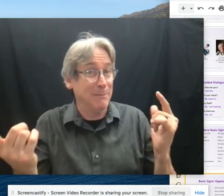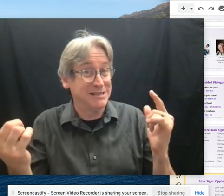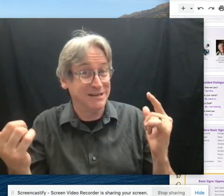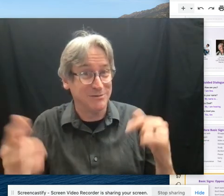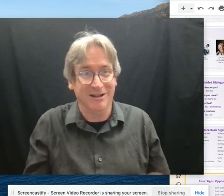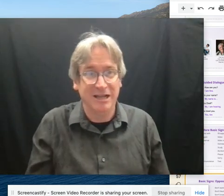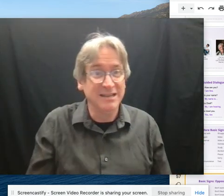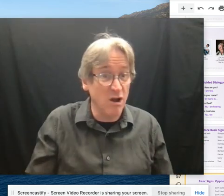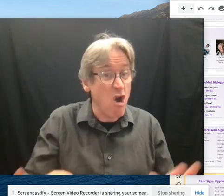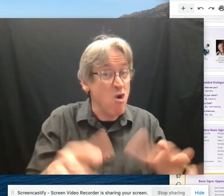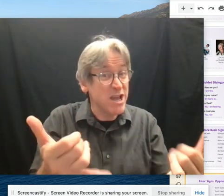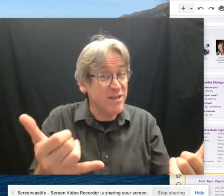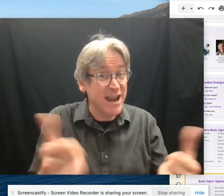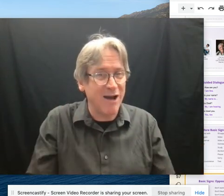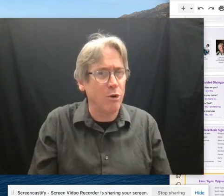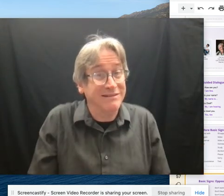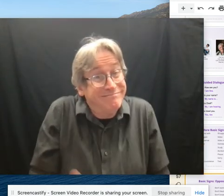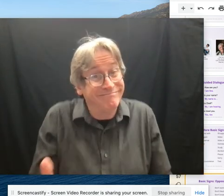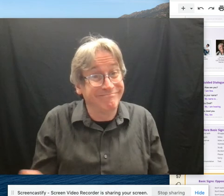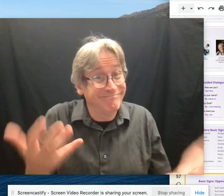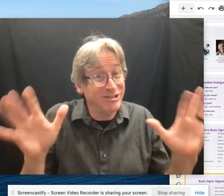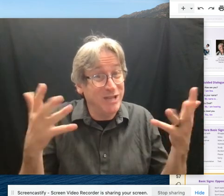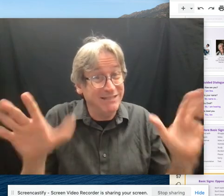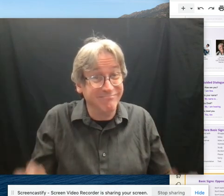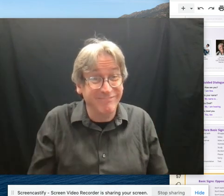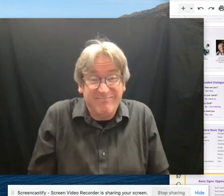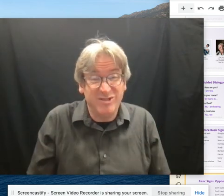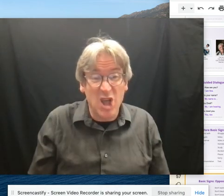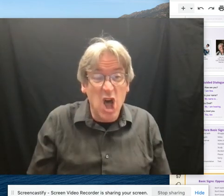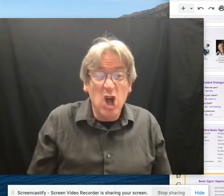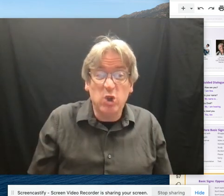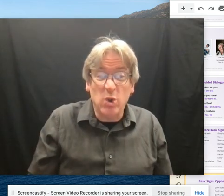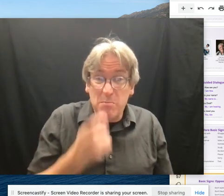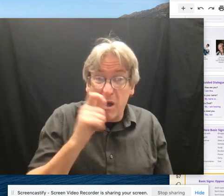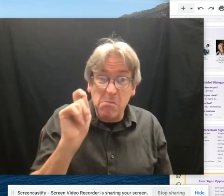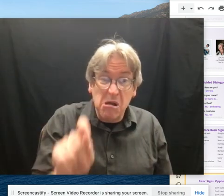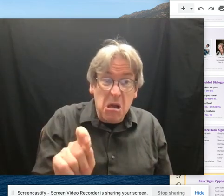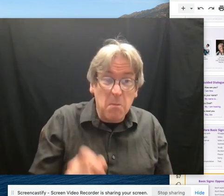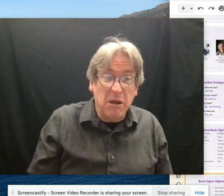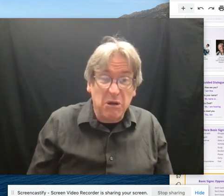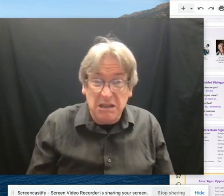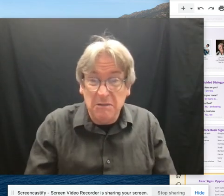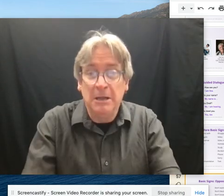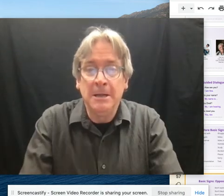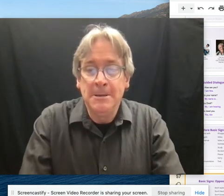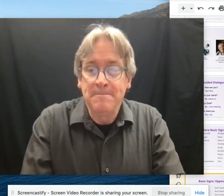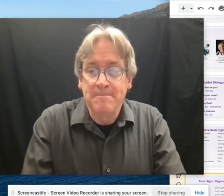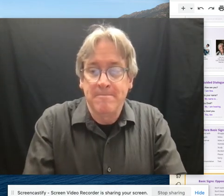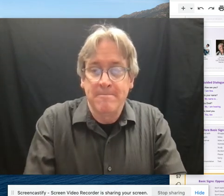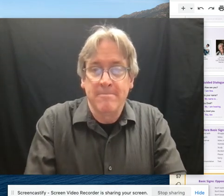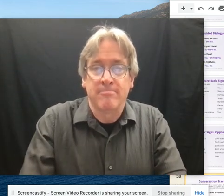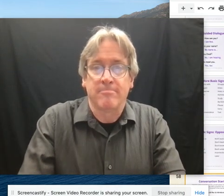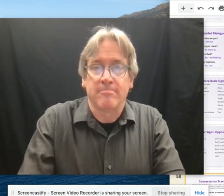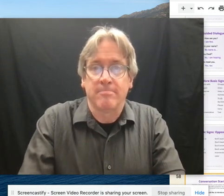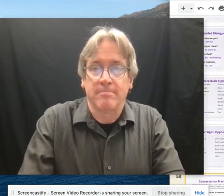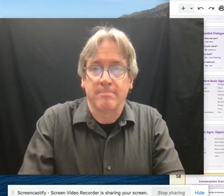could be an opposite as well. So, oh, we can do that now. Or too late. Too late, bub, period.